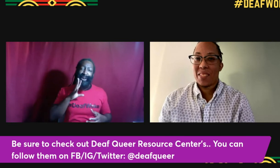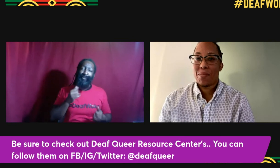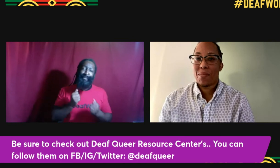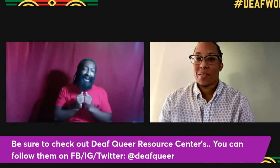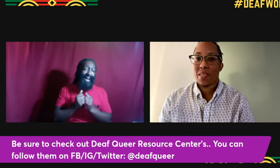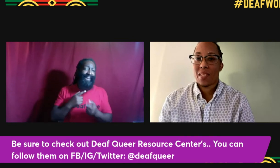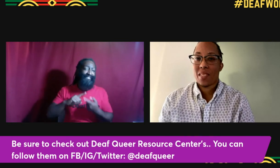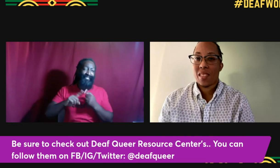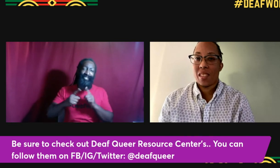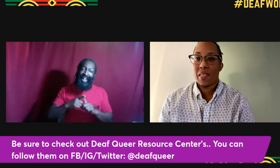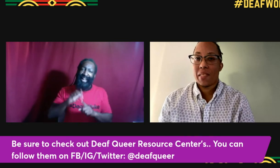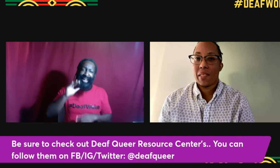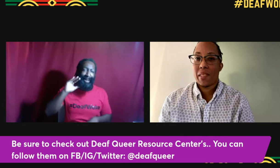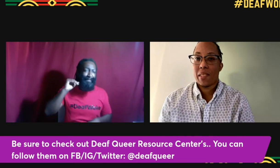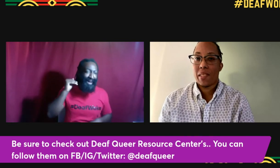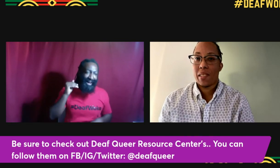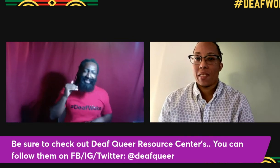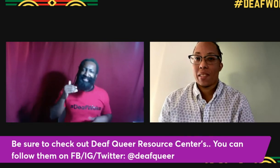Unfortunately,